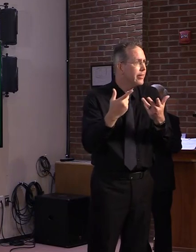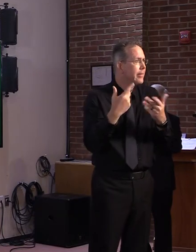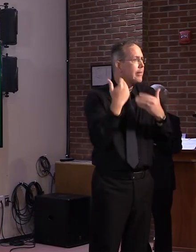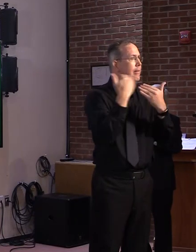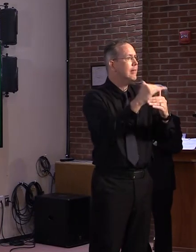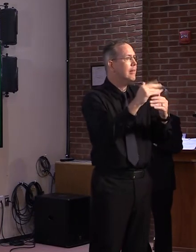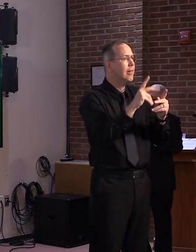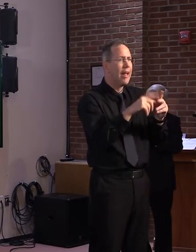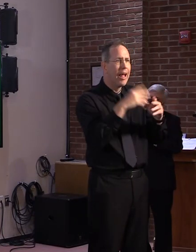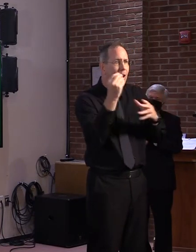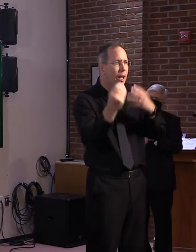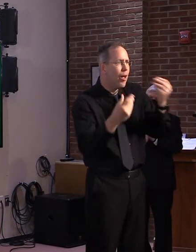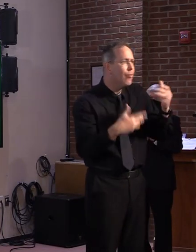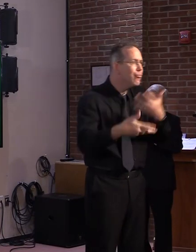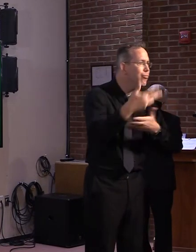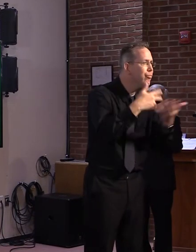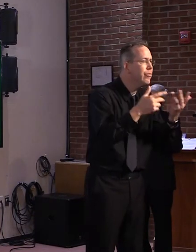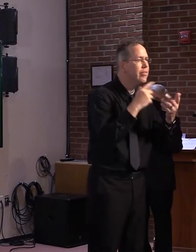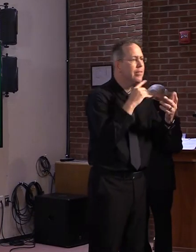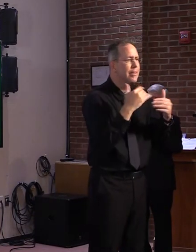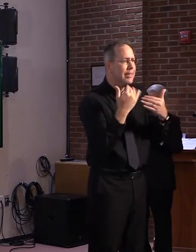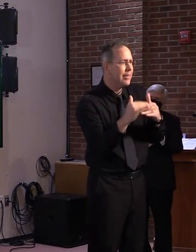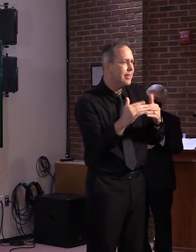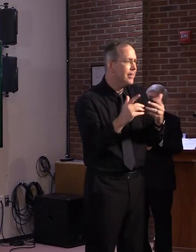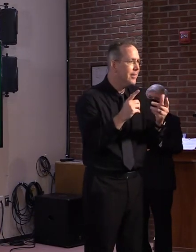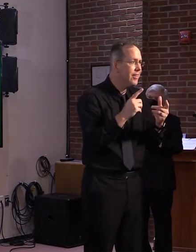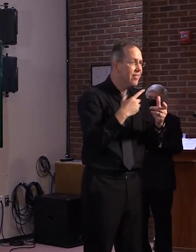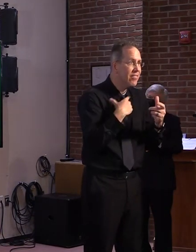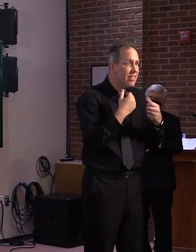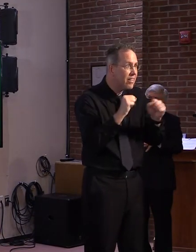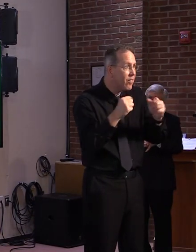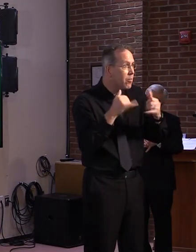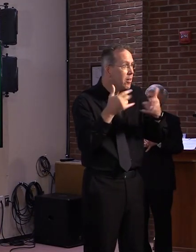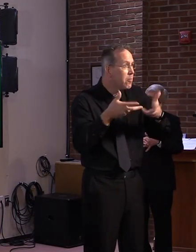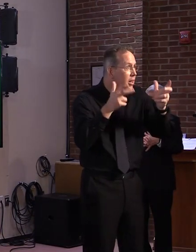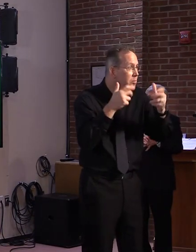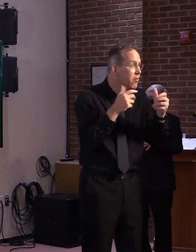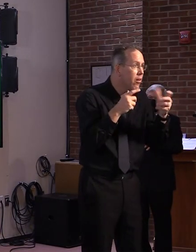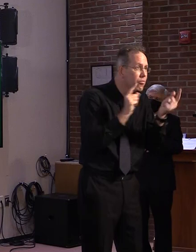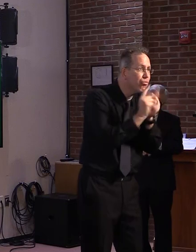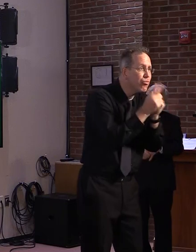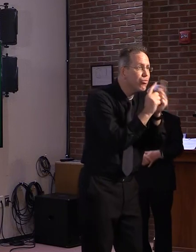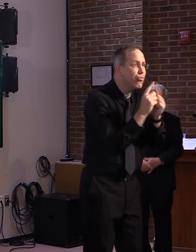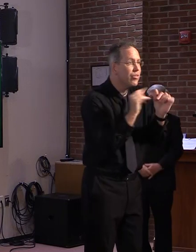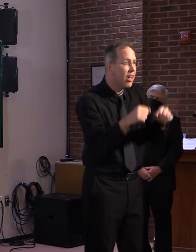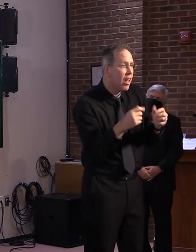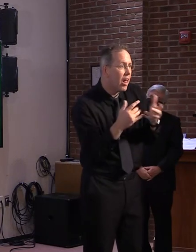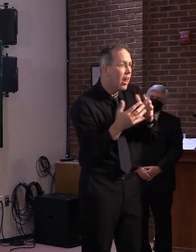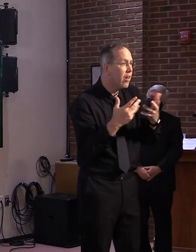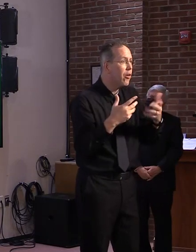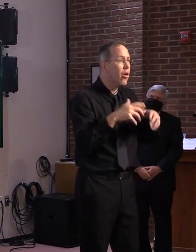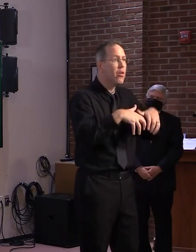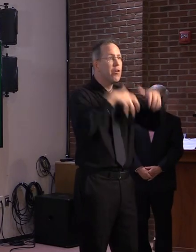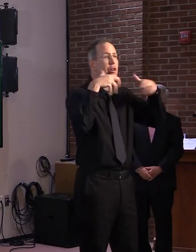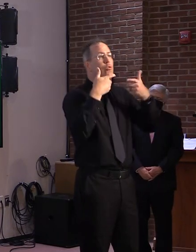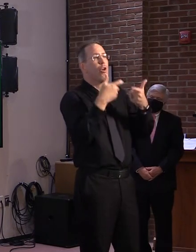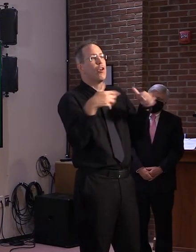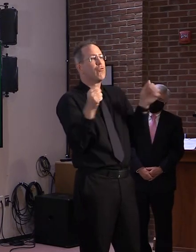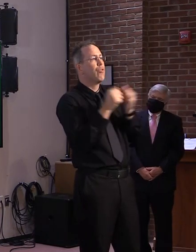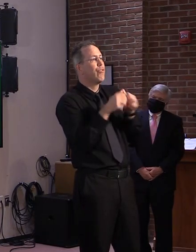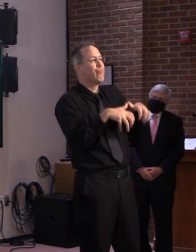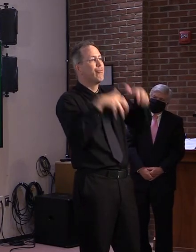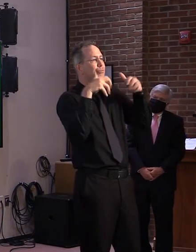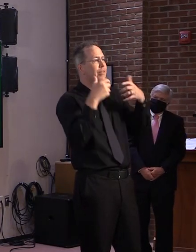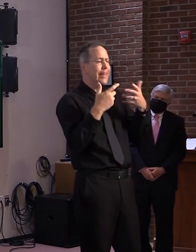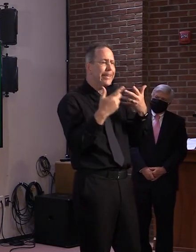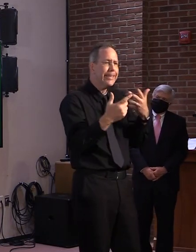and wondering when they can go to a basketball game, when they can go to a concert, et cetera, perhaps there will be a sufficient